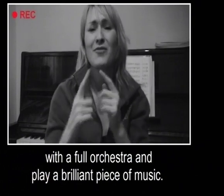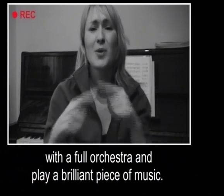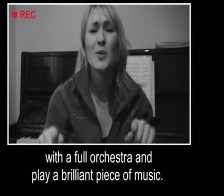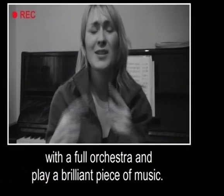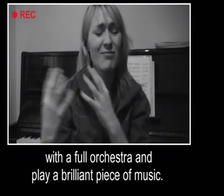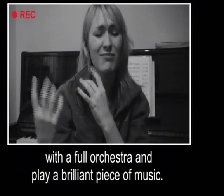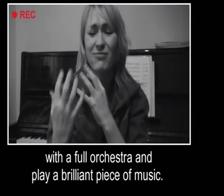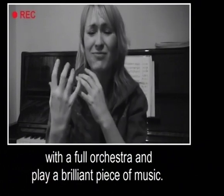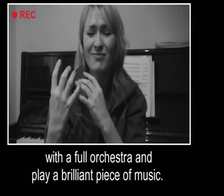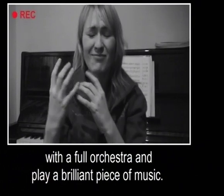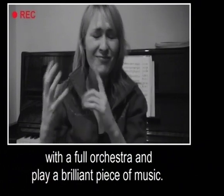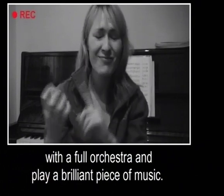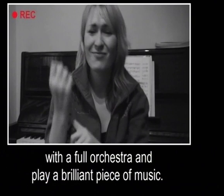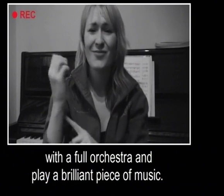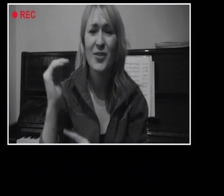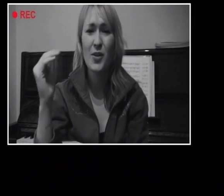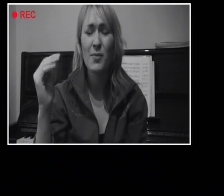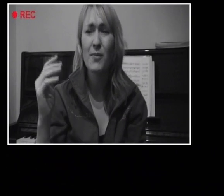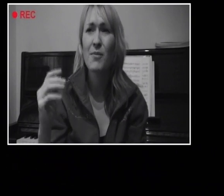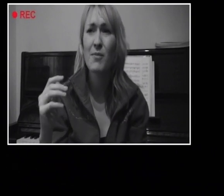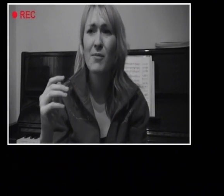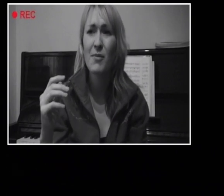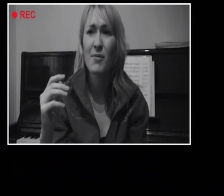of music. Now,